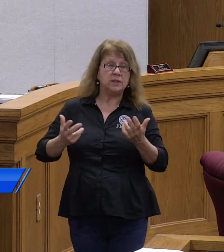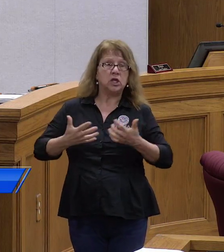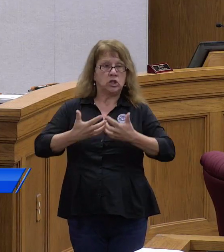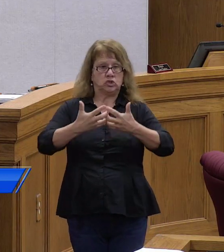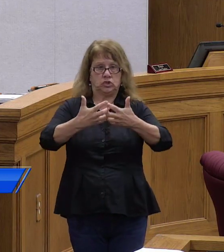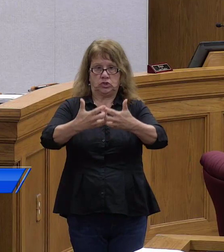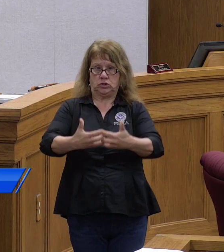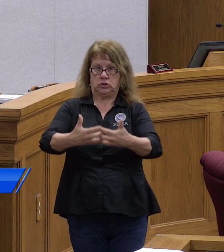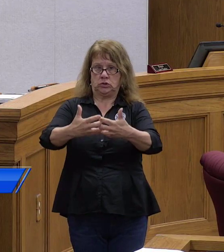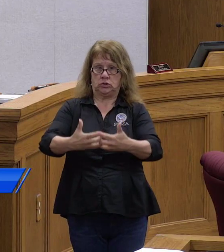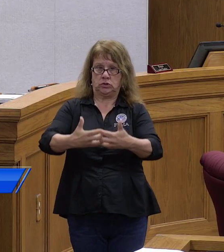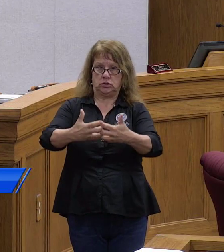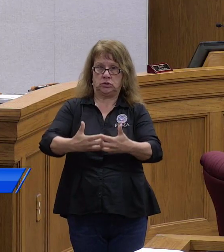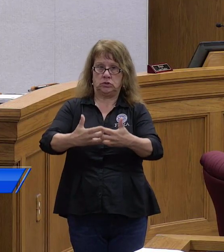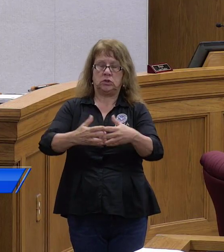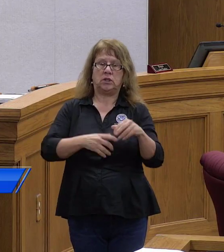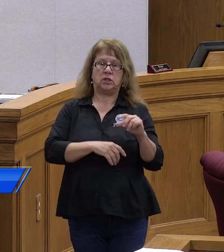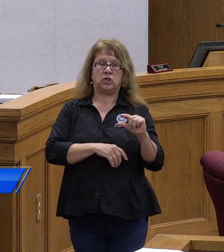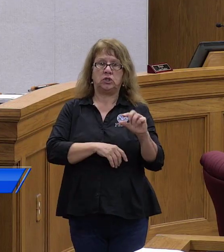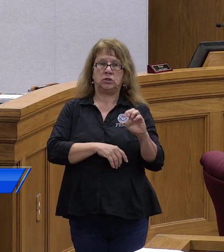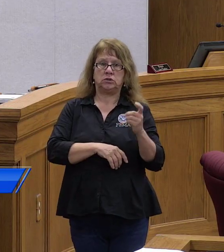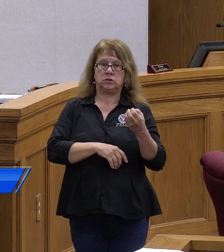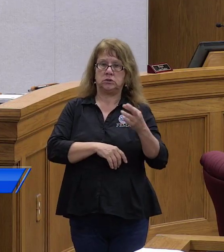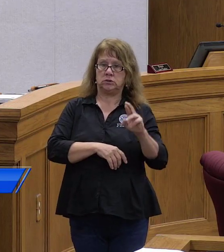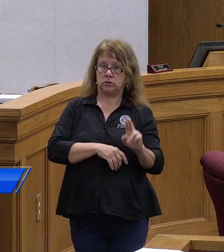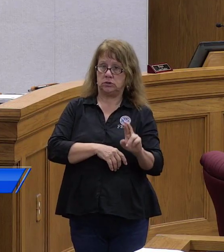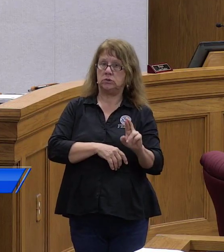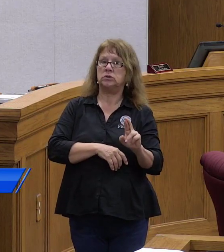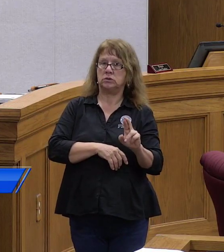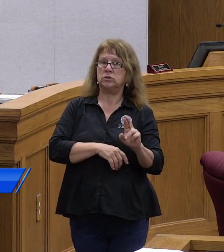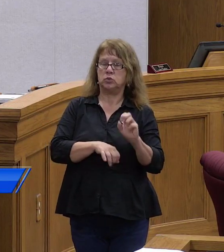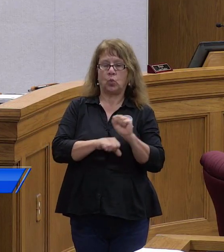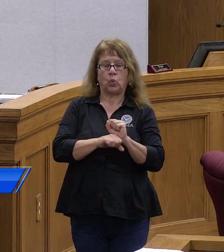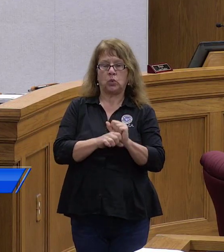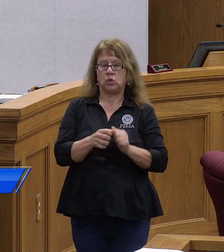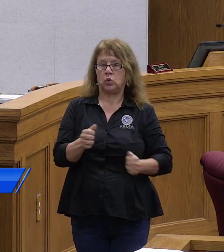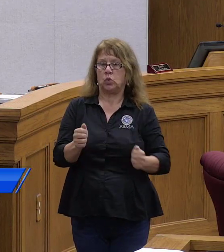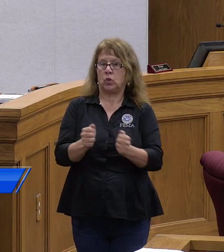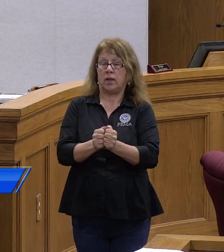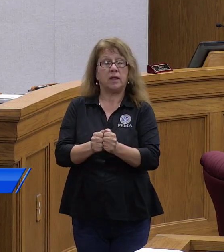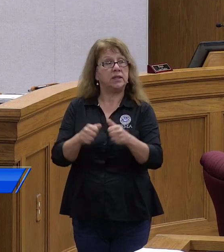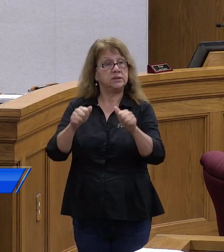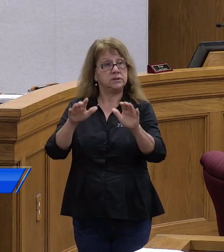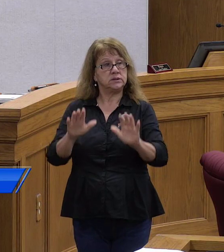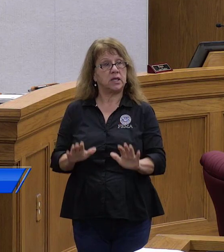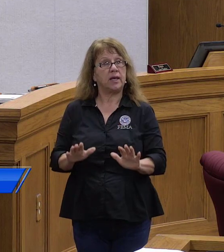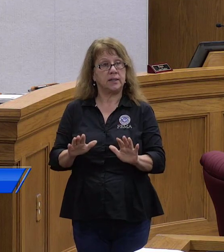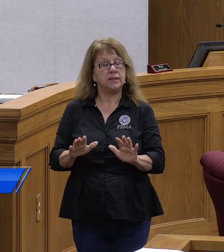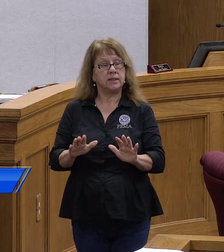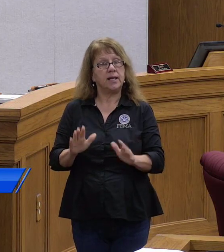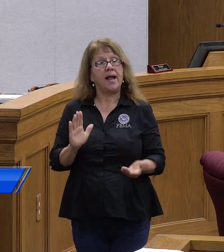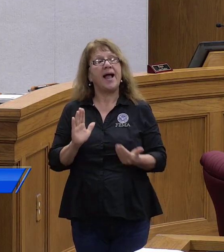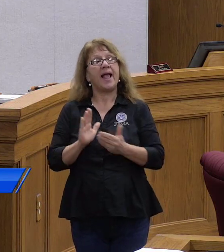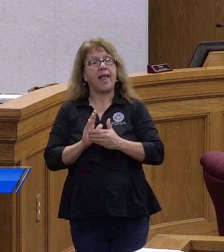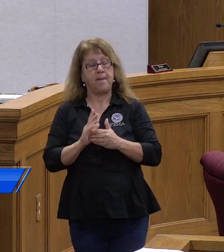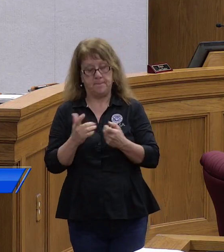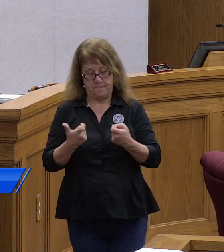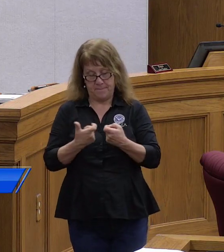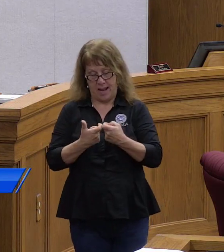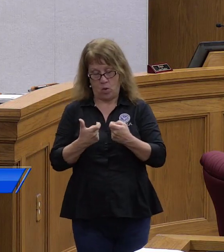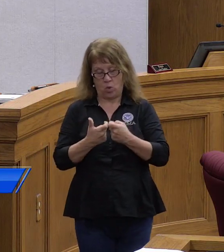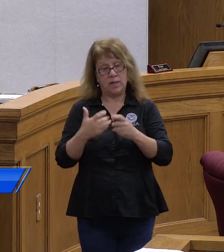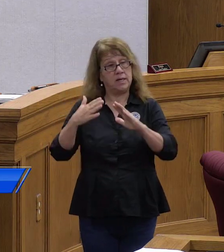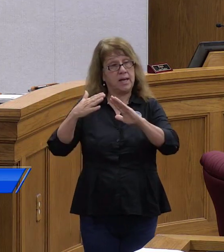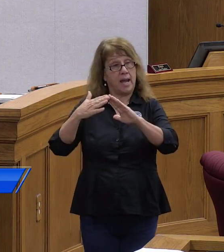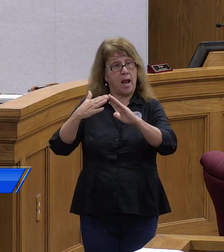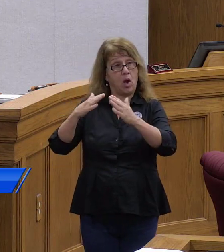generators, so we need to work closely together. This weekend, we also Sunday restored power to our downtown network.